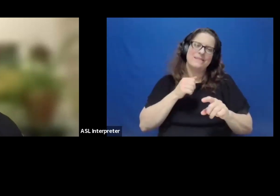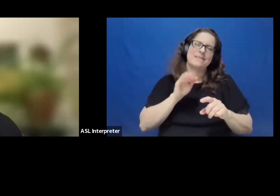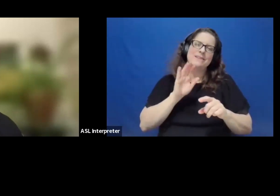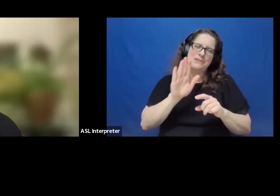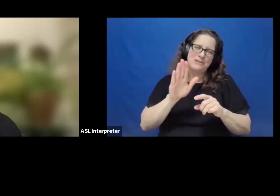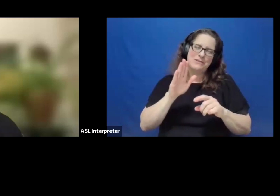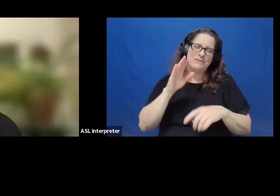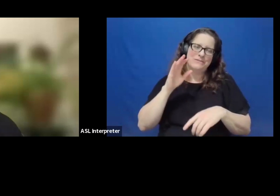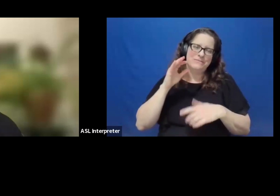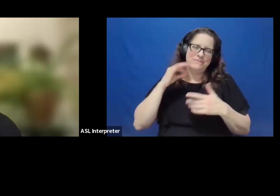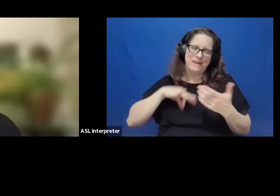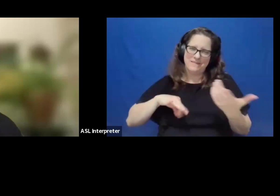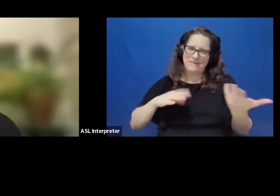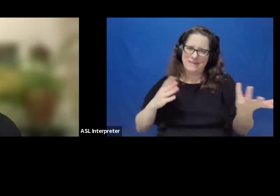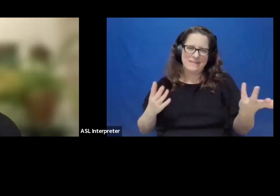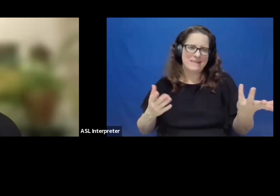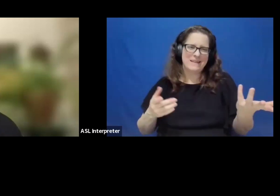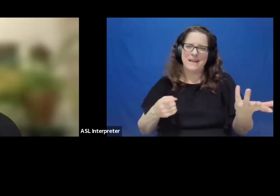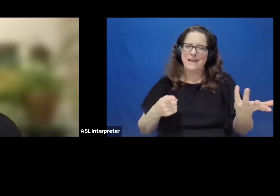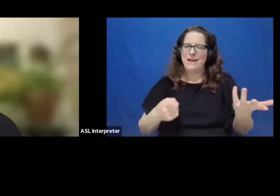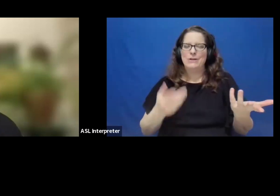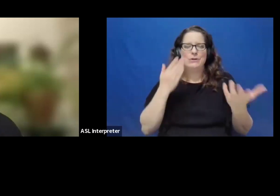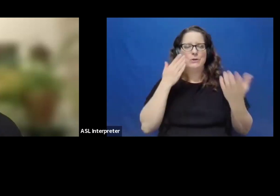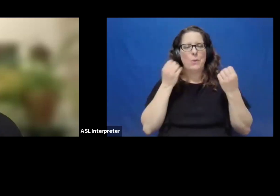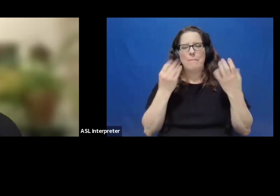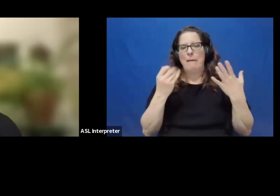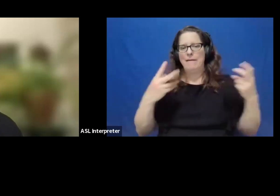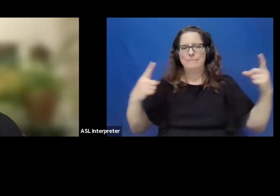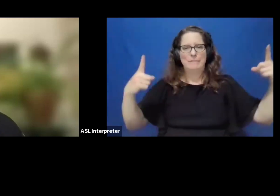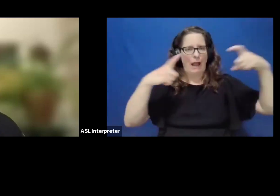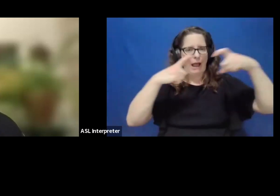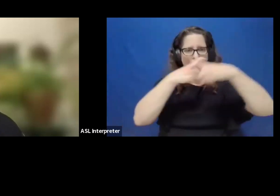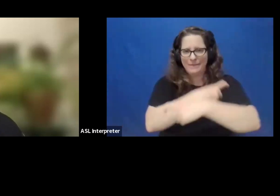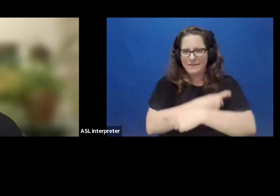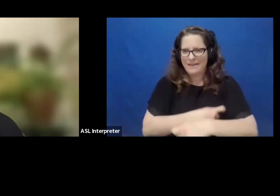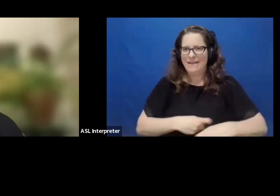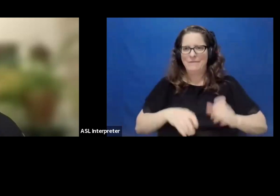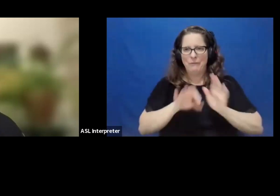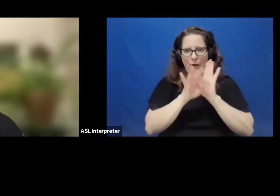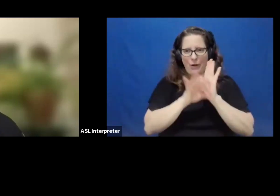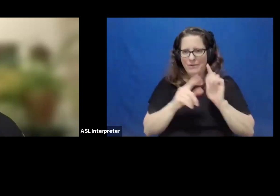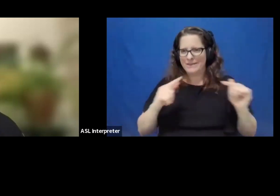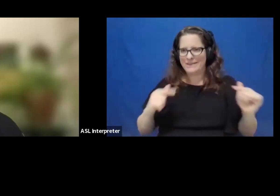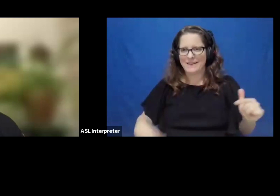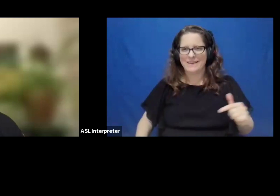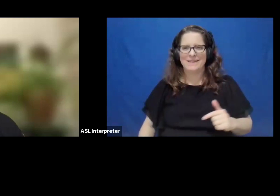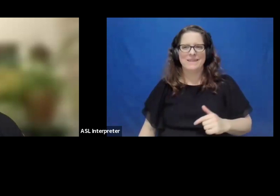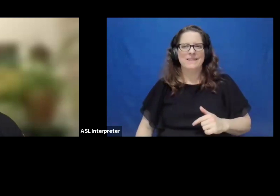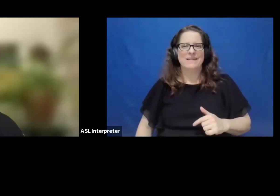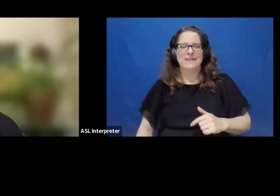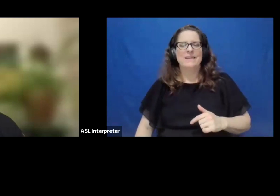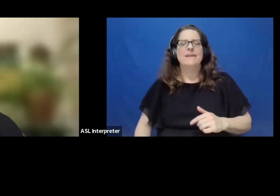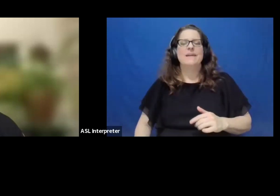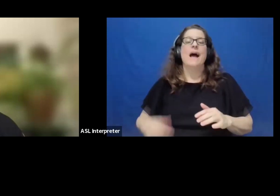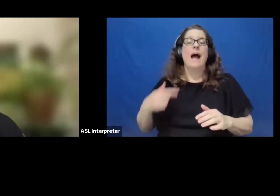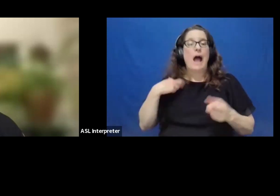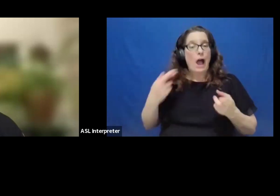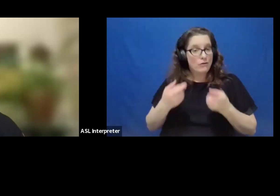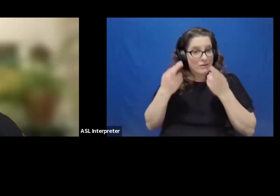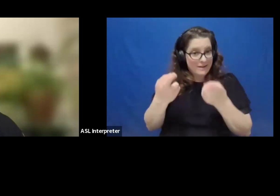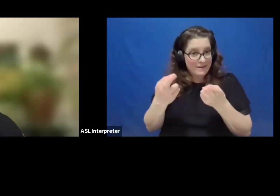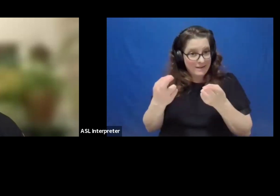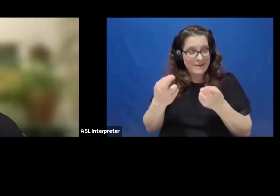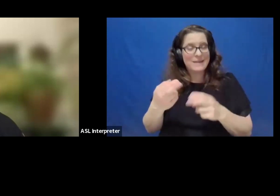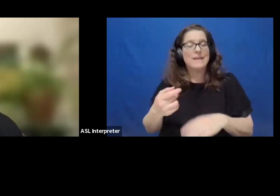you can imagine, lots of deep details to this. And what I recommend you do, if your family member